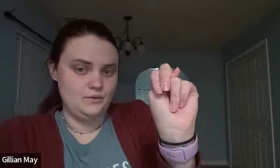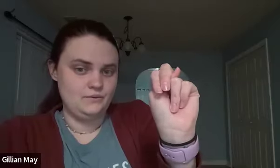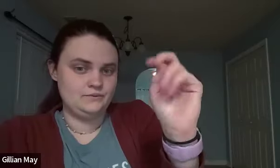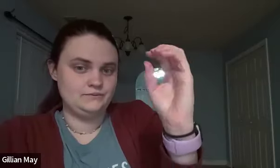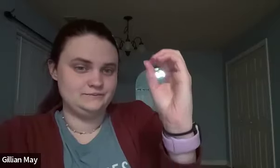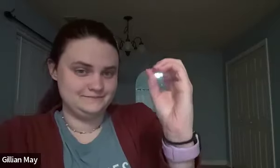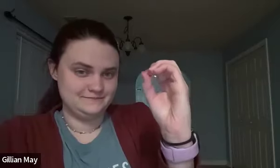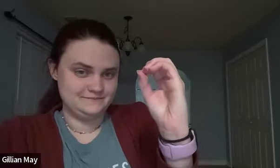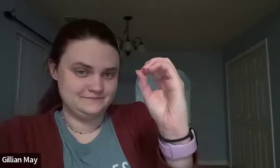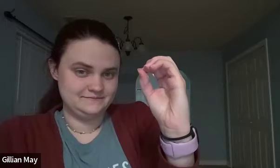O,